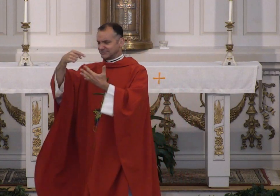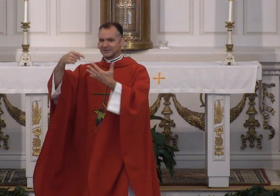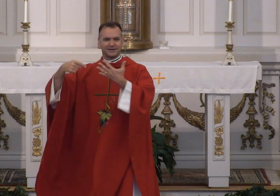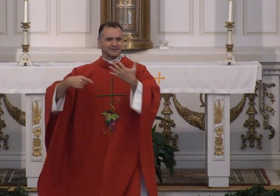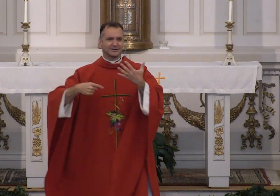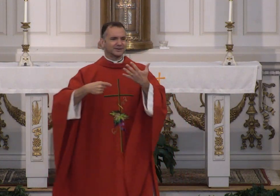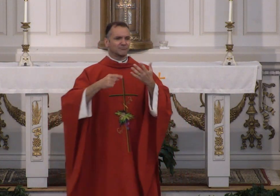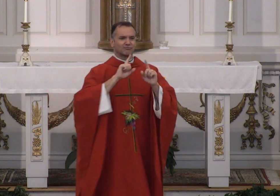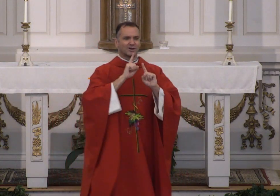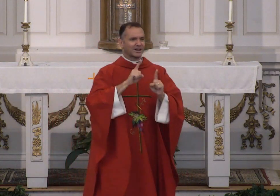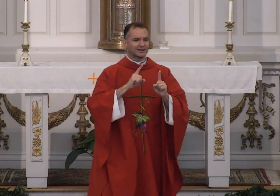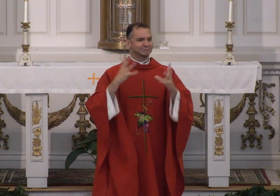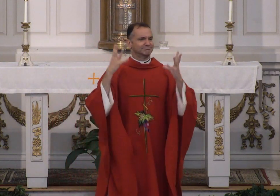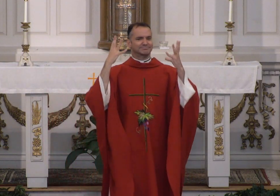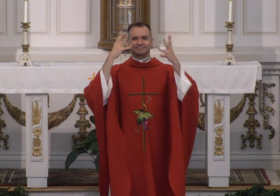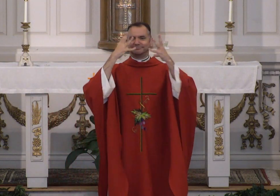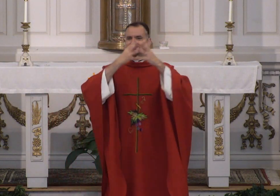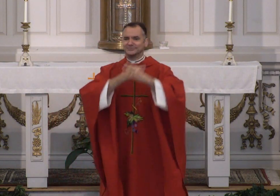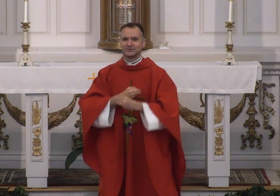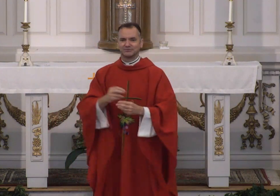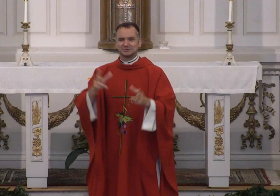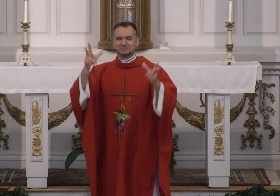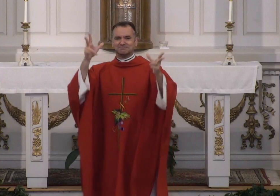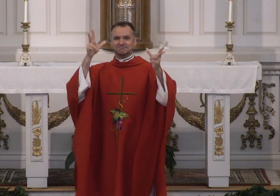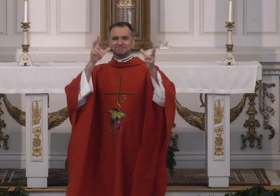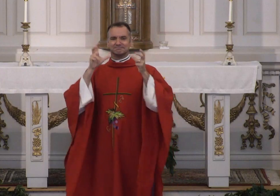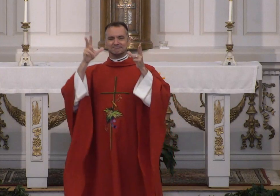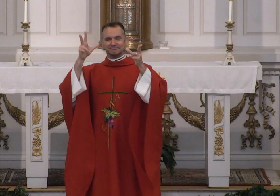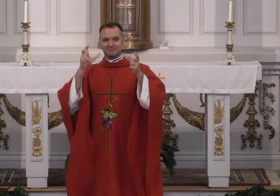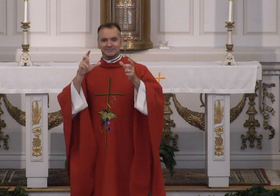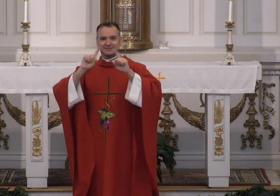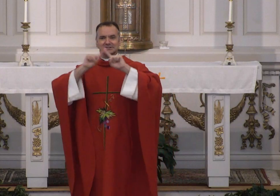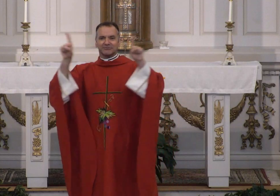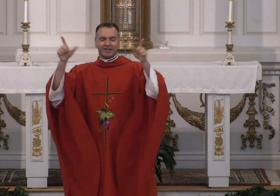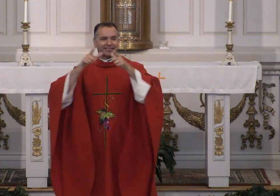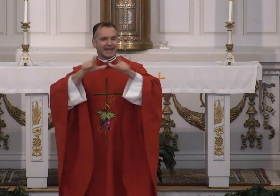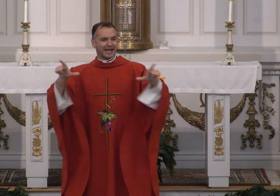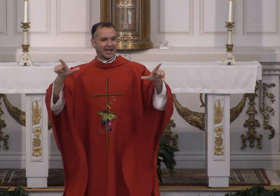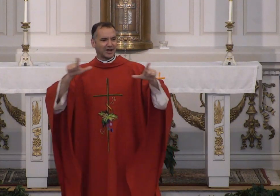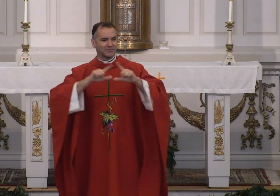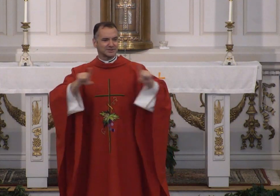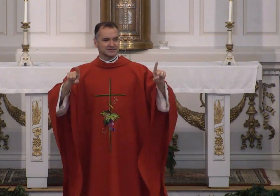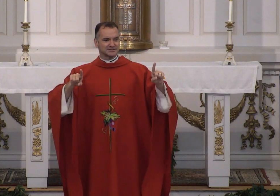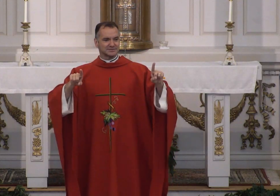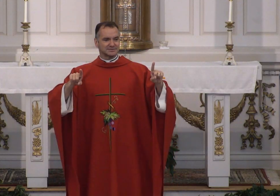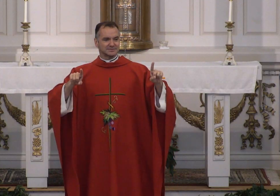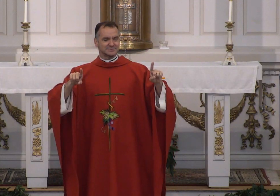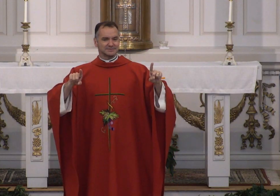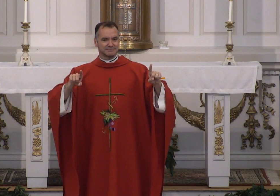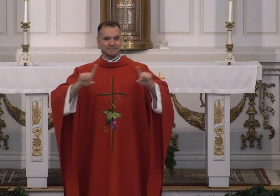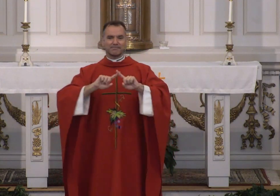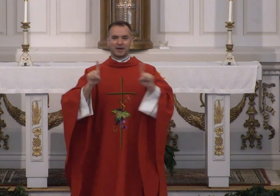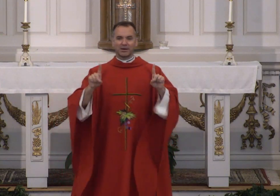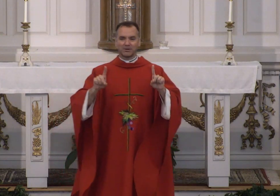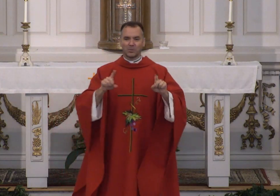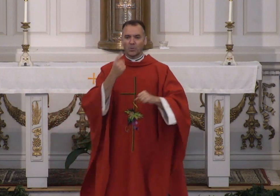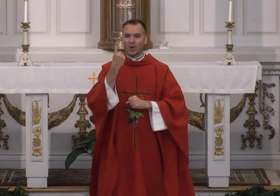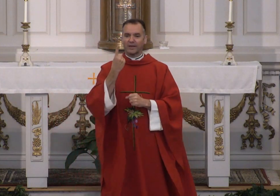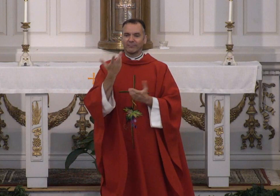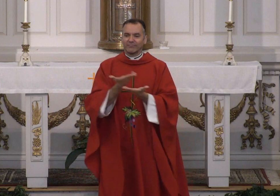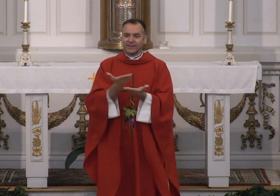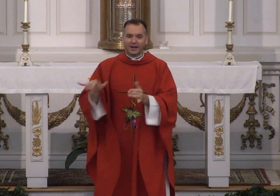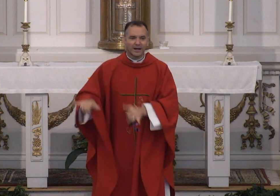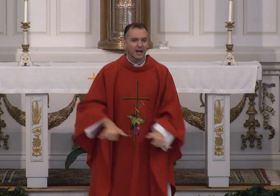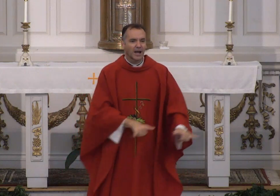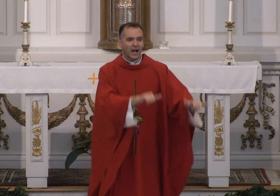and we had, of course, American Sign Language and English, and it was just a beautiful experience to hear all these different languages